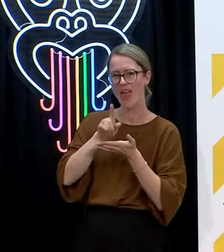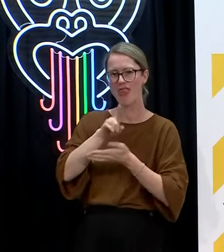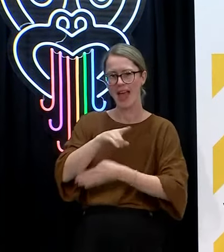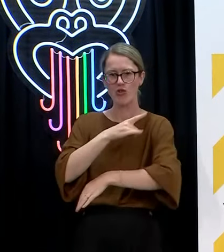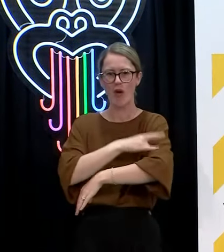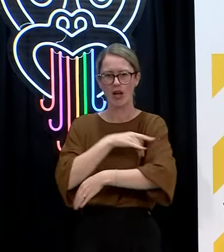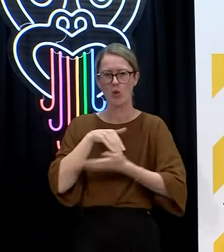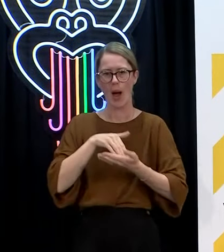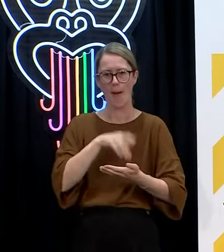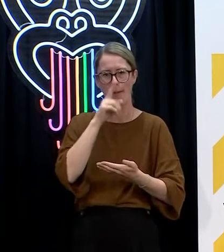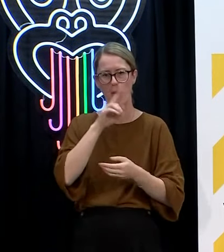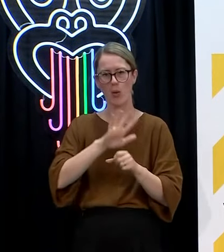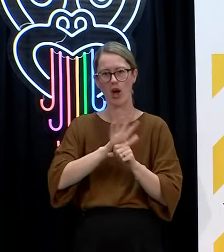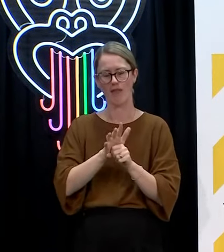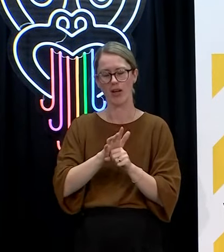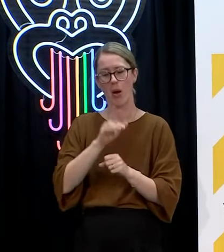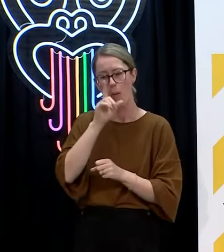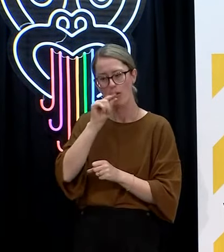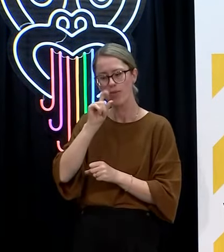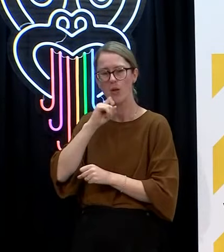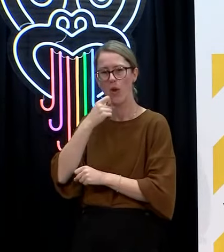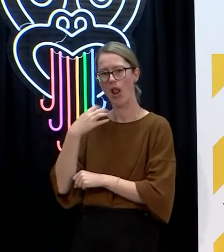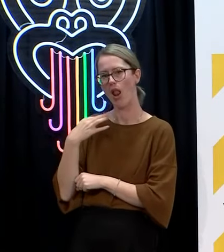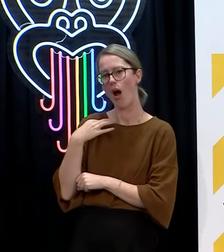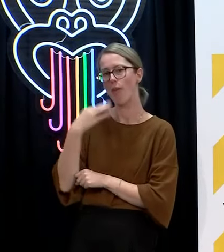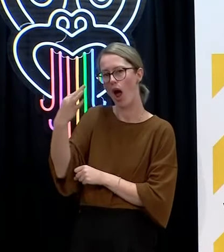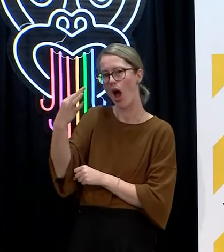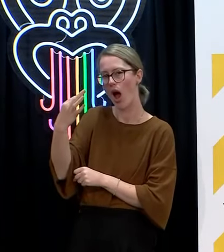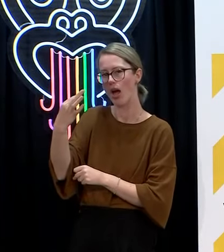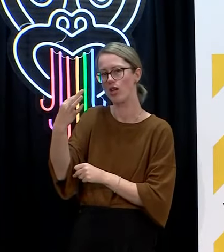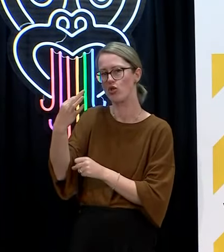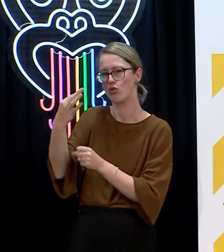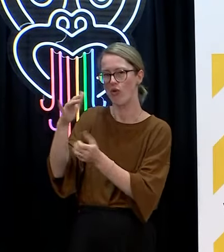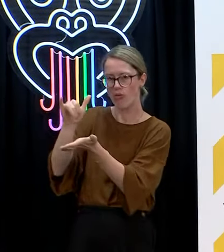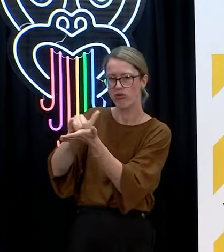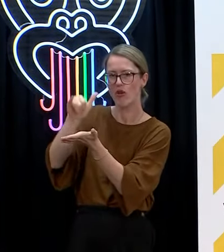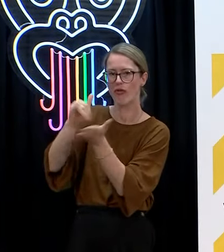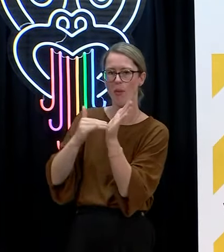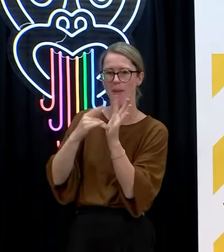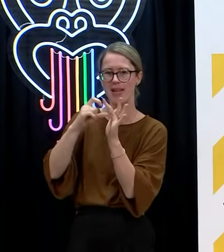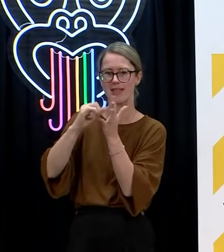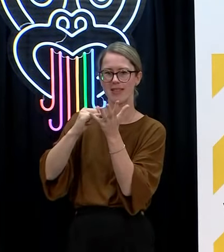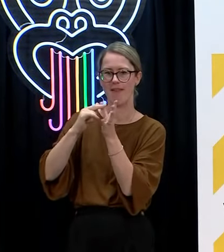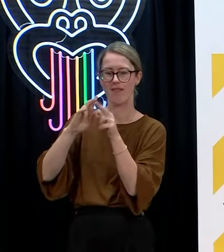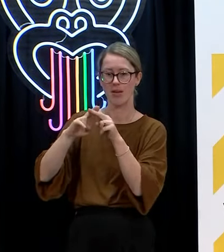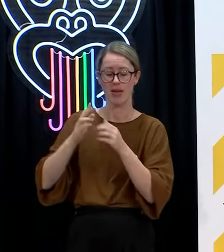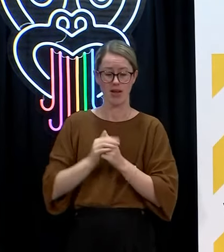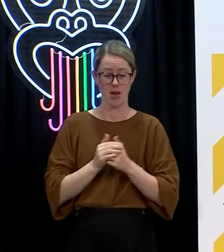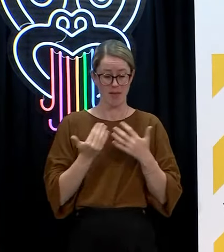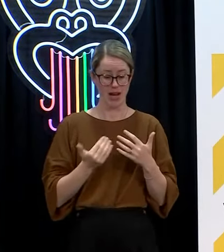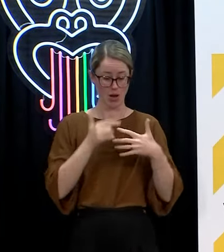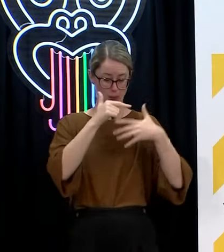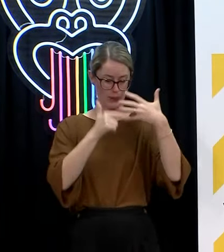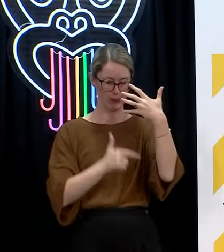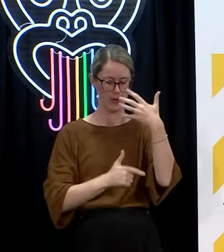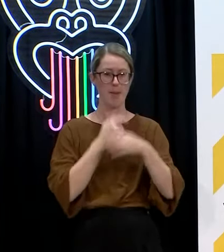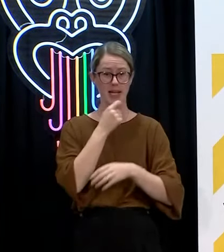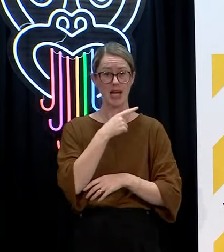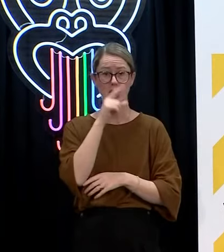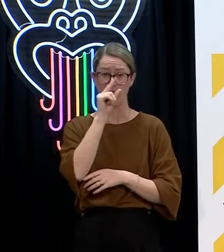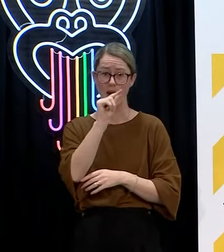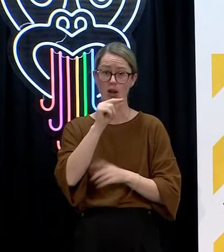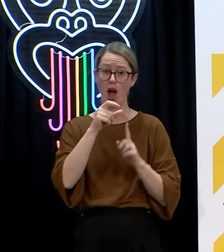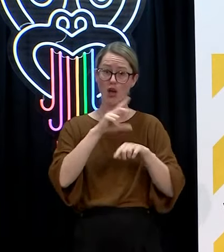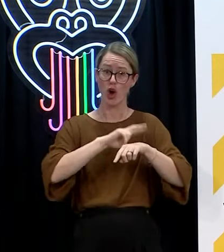and encourage an application for approval through to MedSafe. In the meantime, any of these medications can be prescribed by